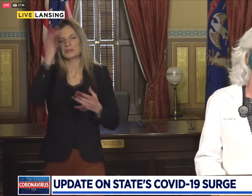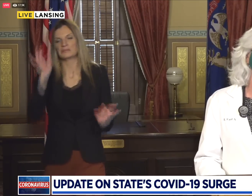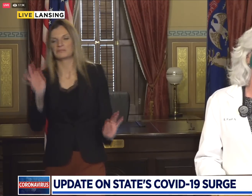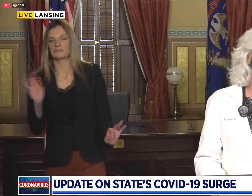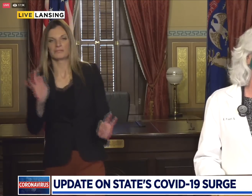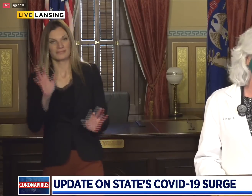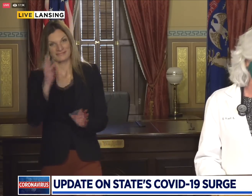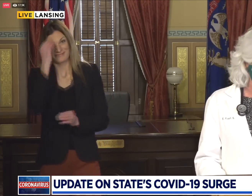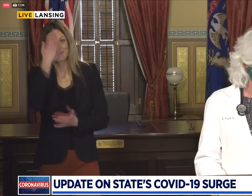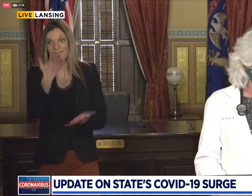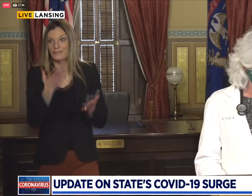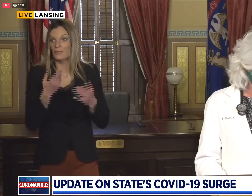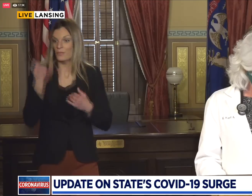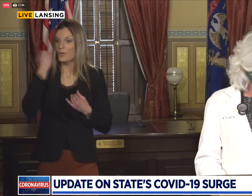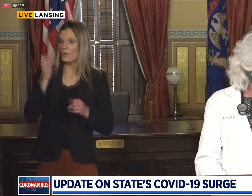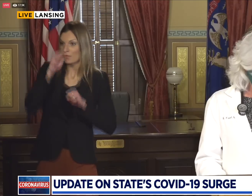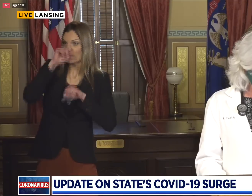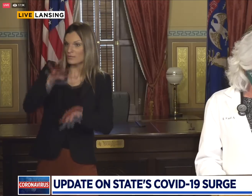with could die.